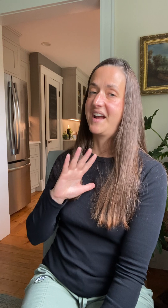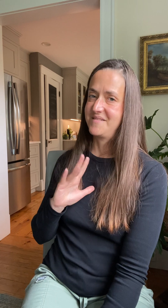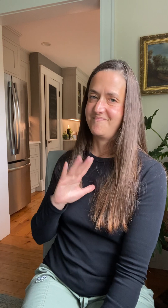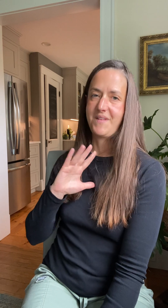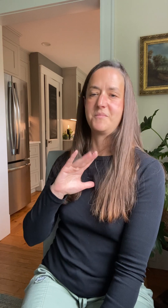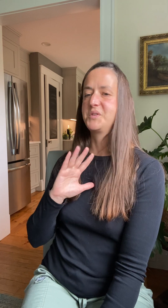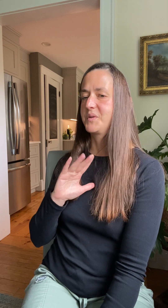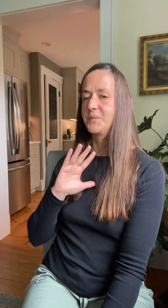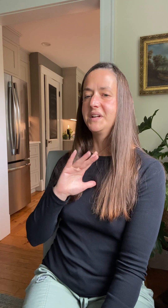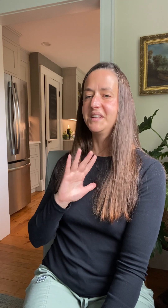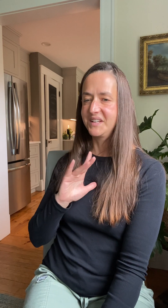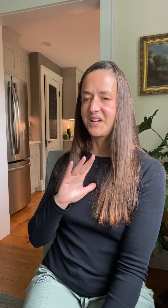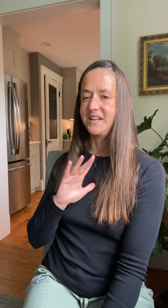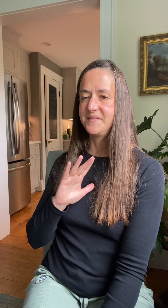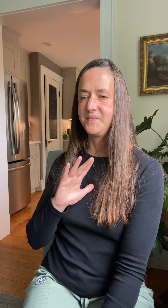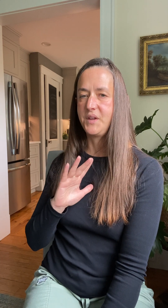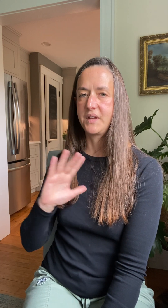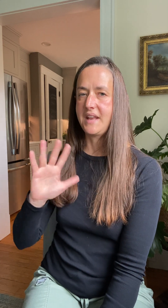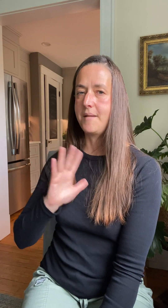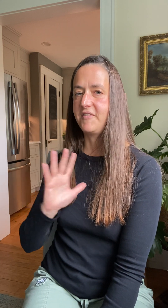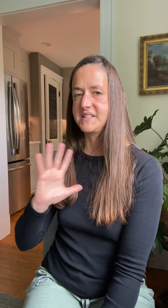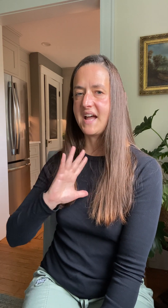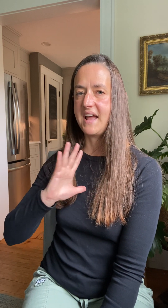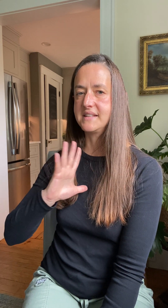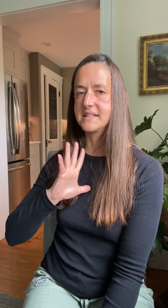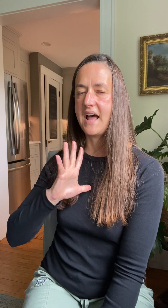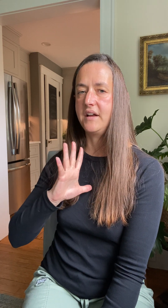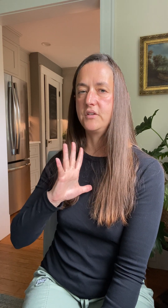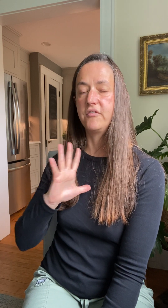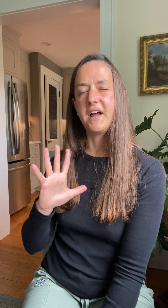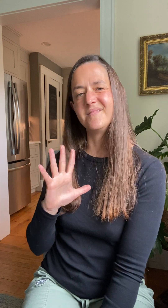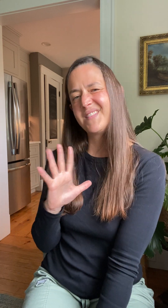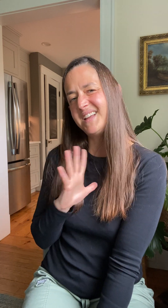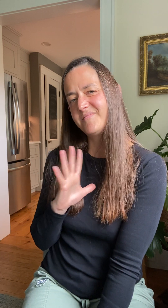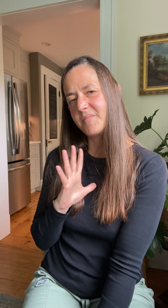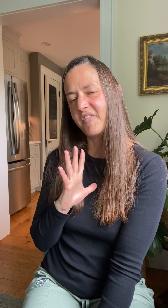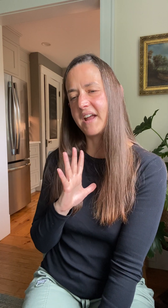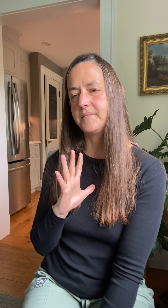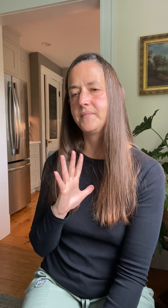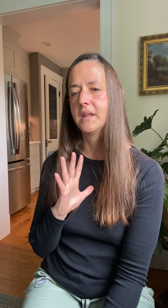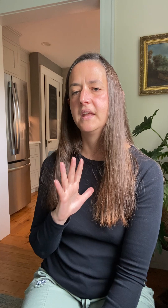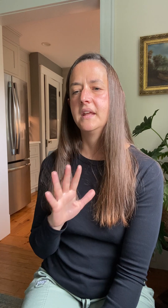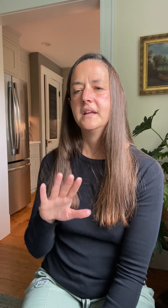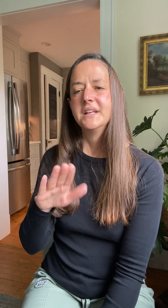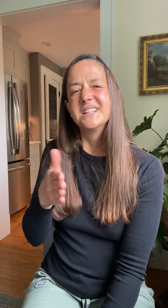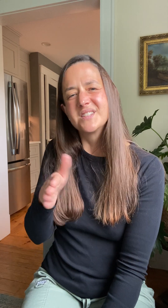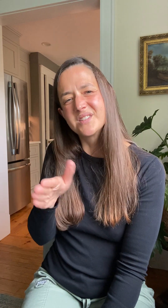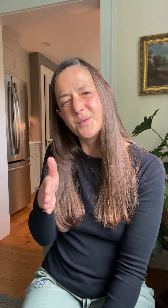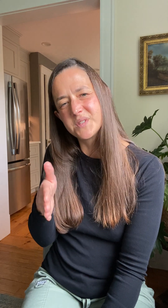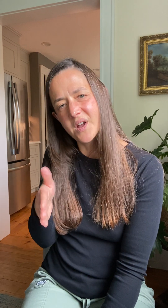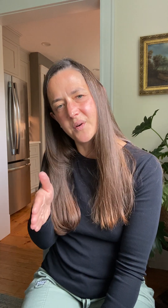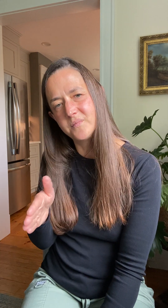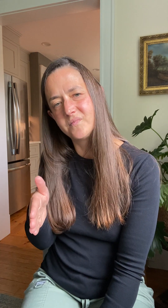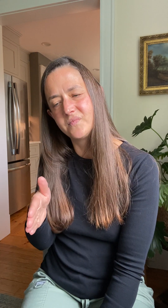fine. I'm doing really good. You can emphasize how you do fine. I'm fine. So.